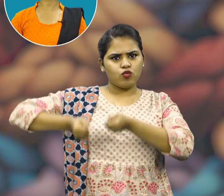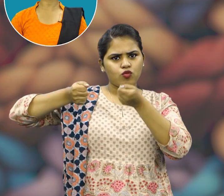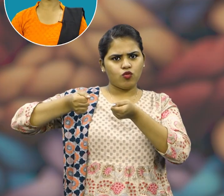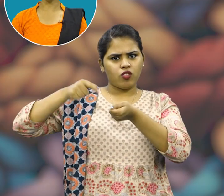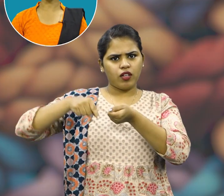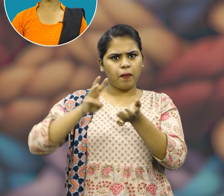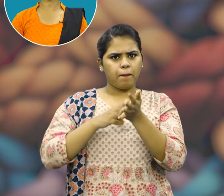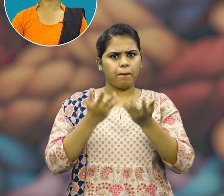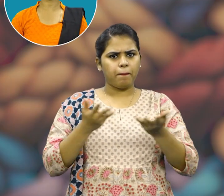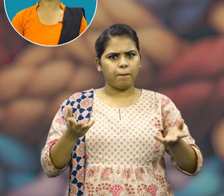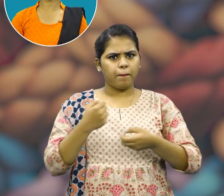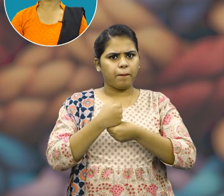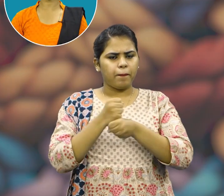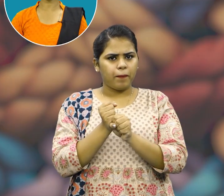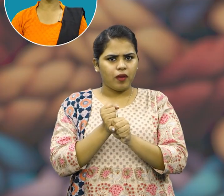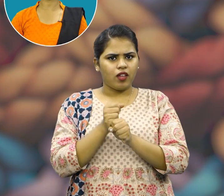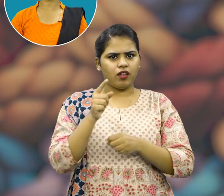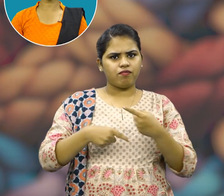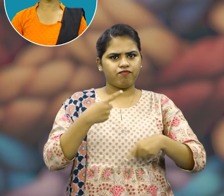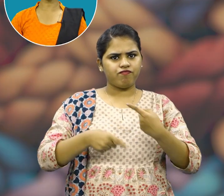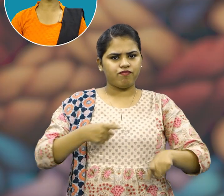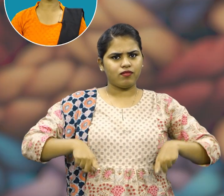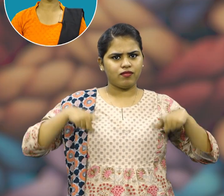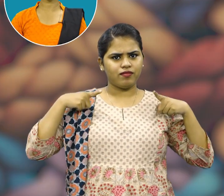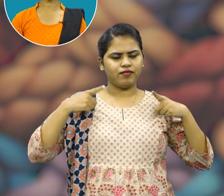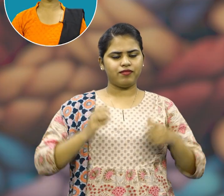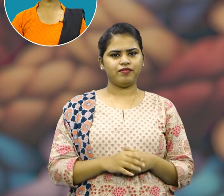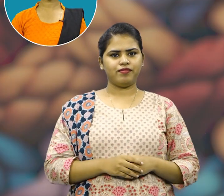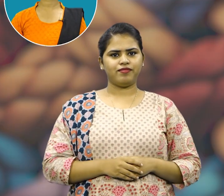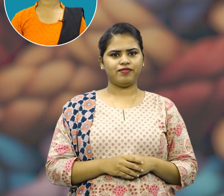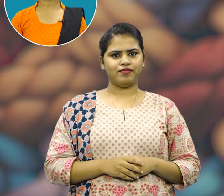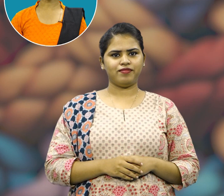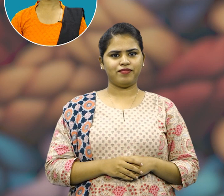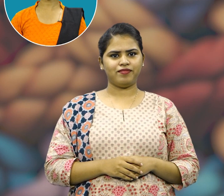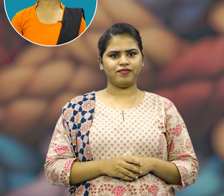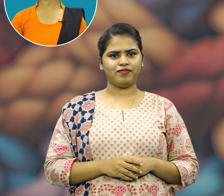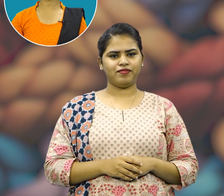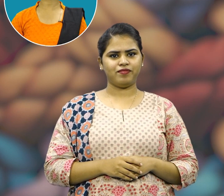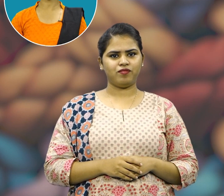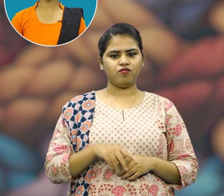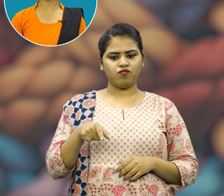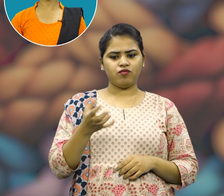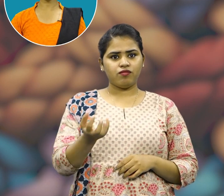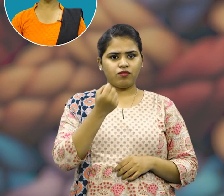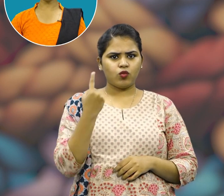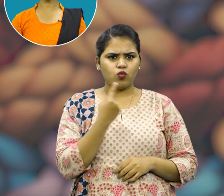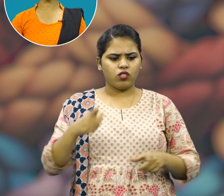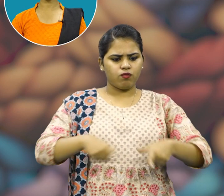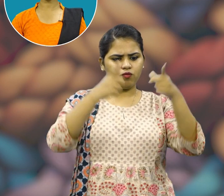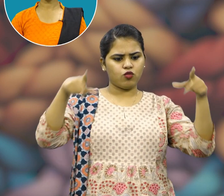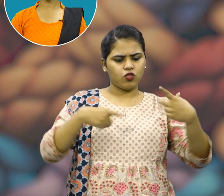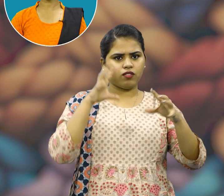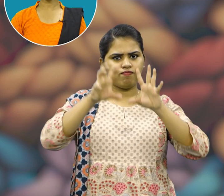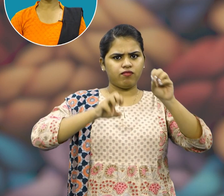material of the socks we are using in our daily life? Are we getting them only from the